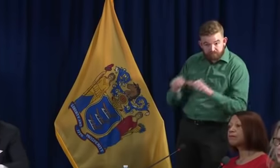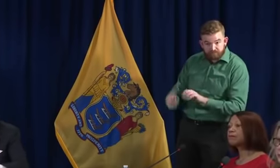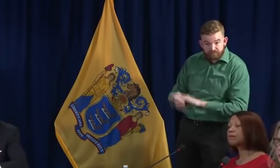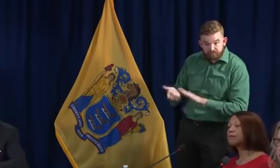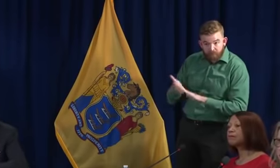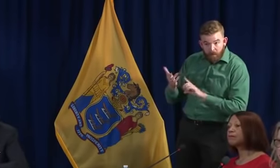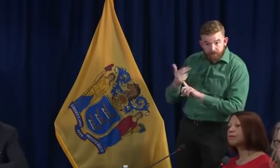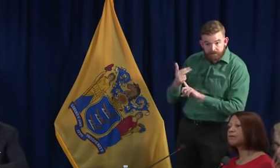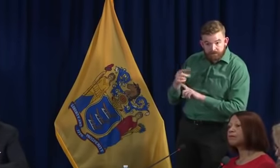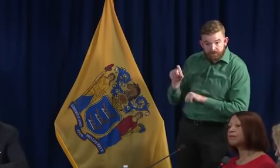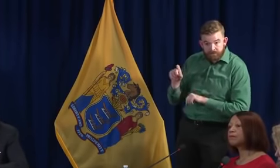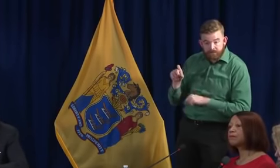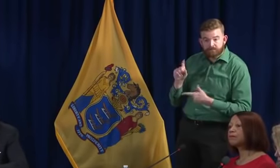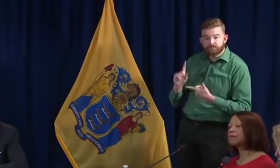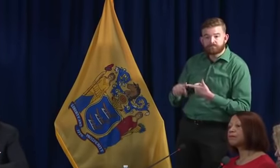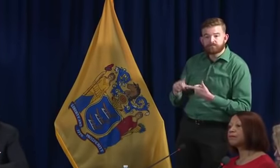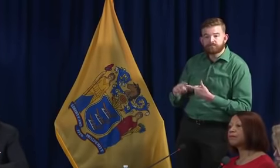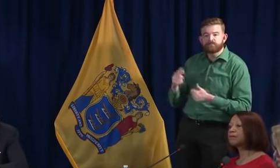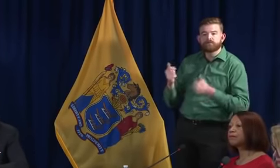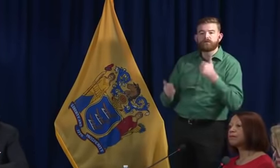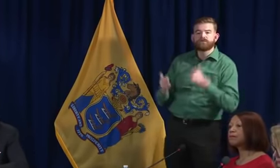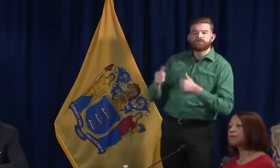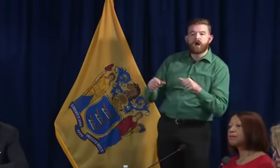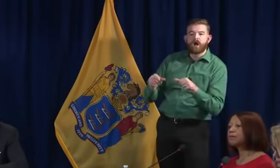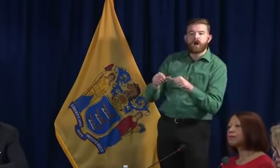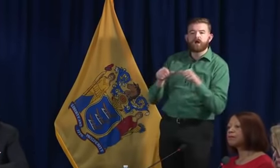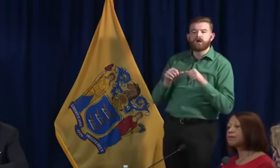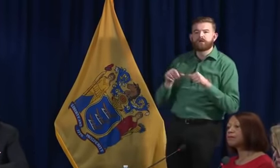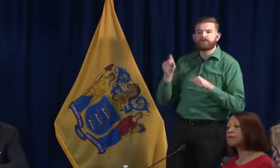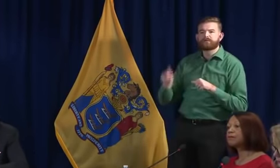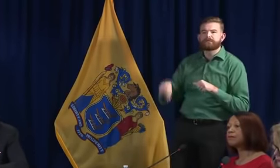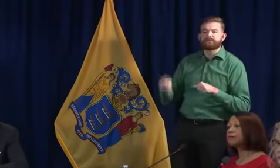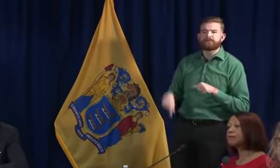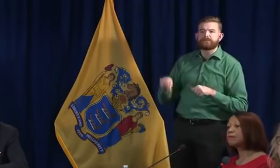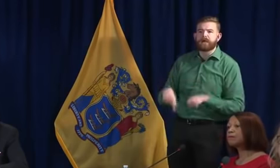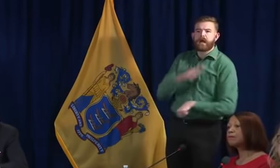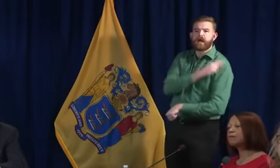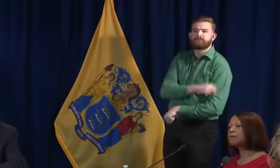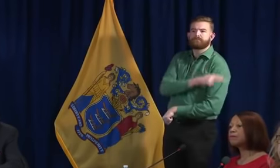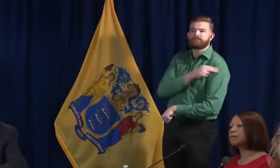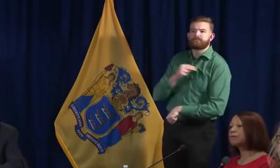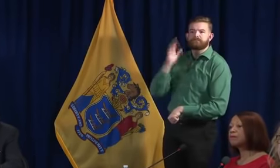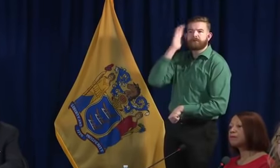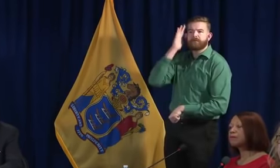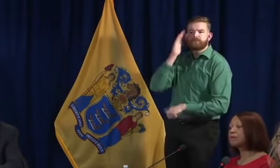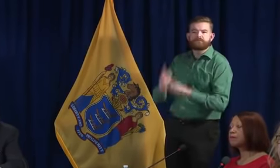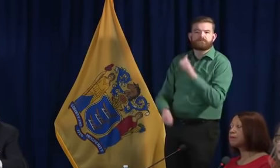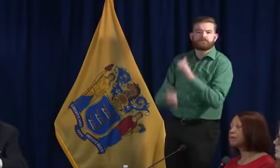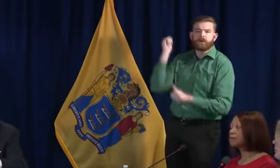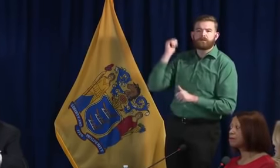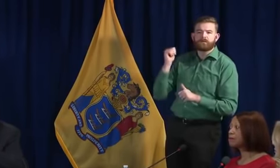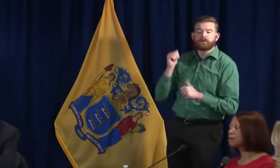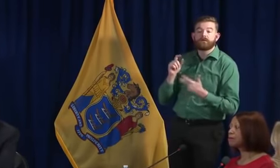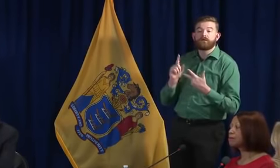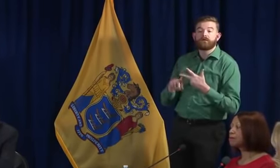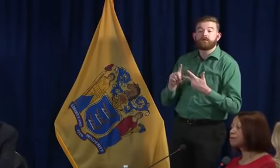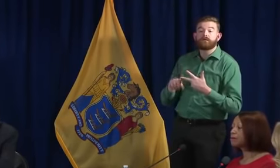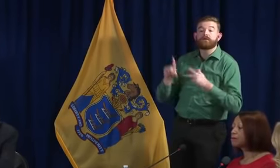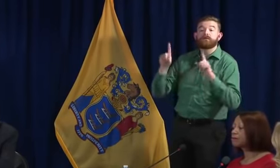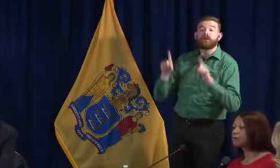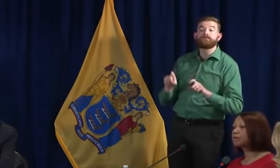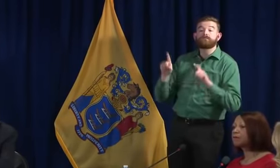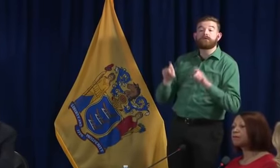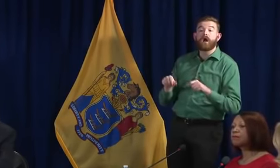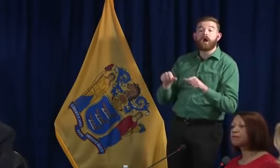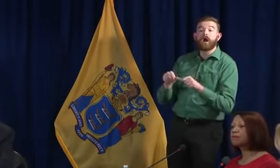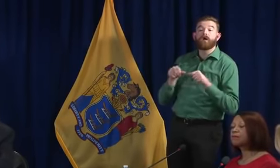county has the most need for hospital beds? And three, the second testing site in Homedale. Do we know when that will be online? First, hotels